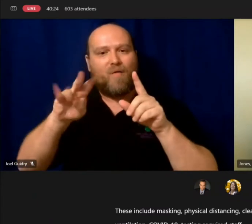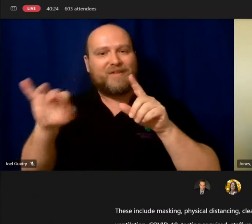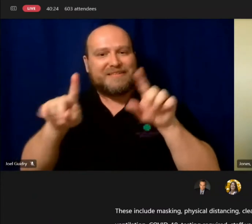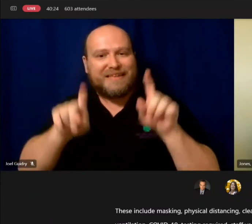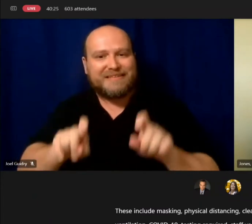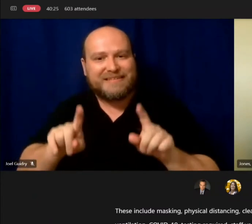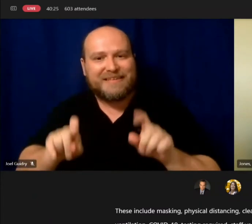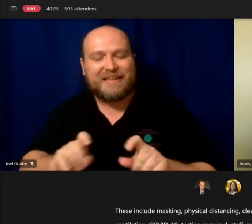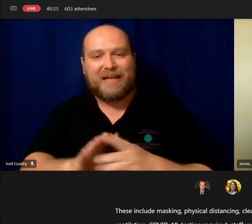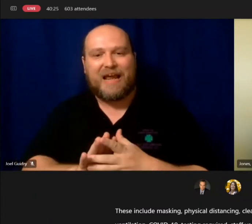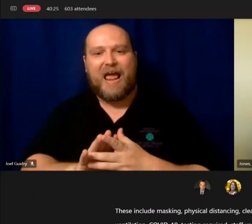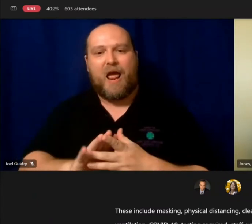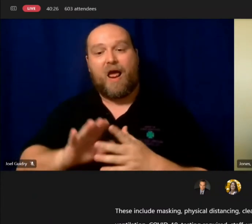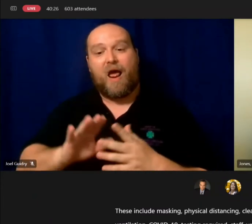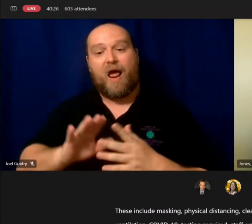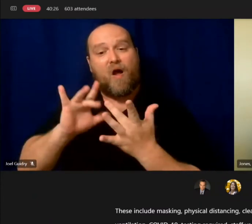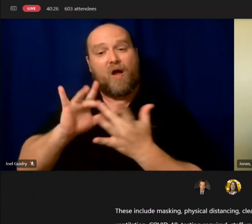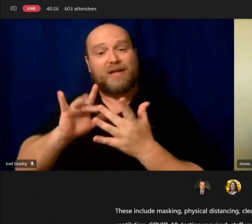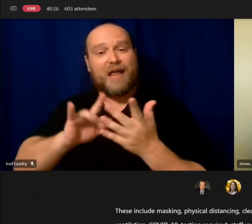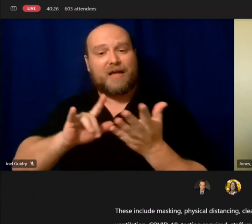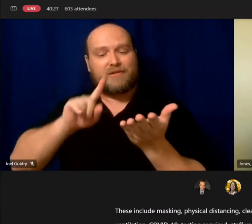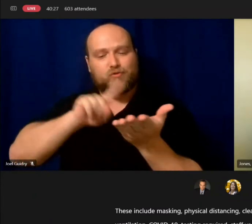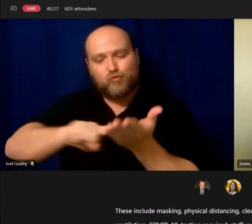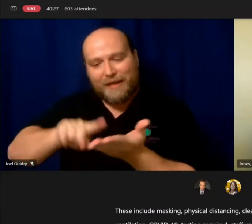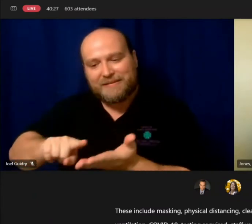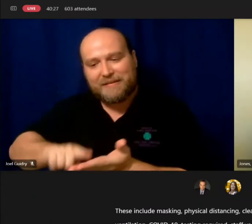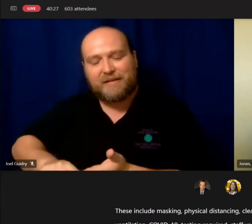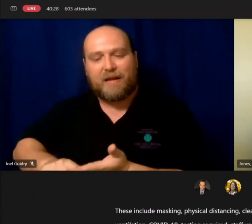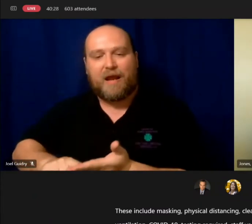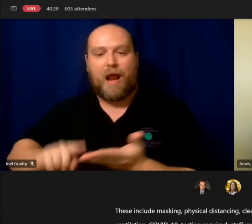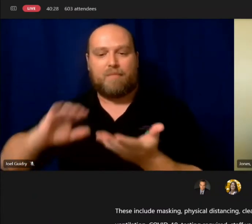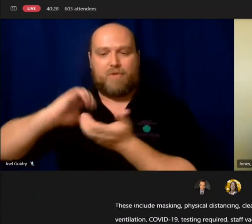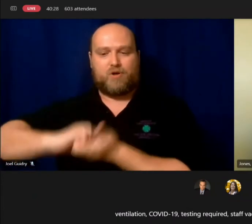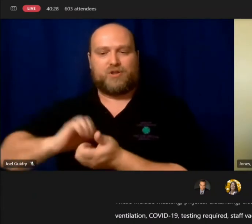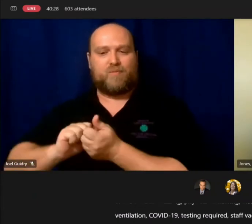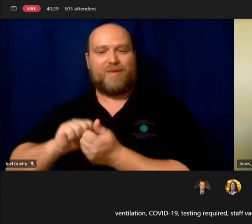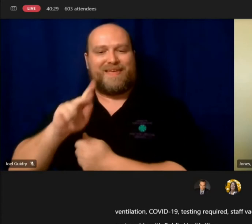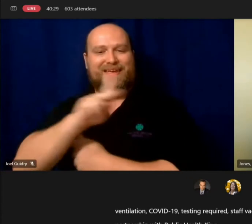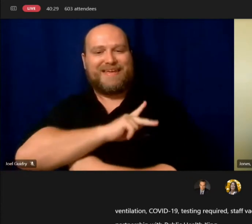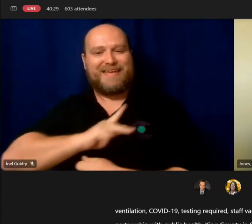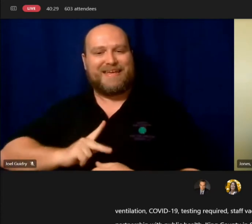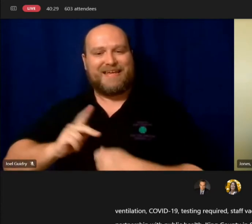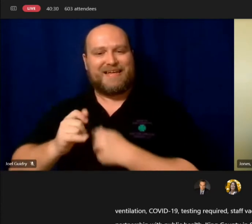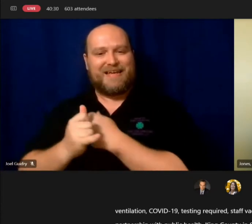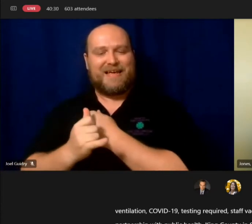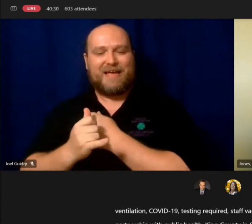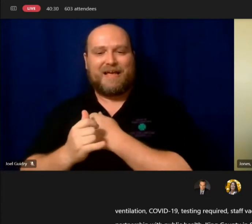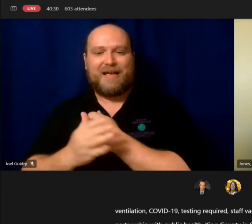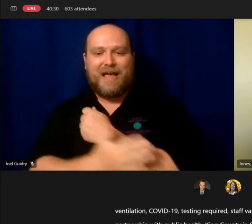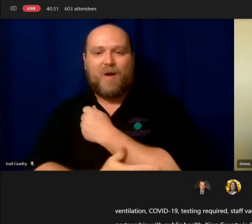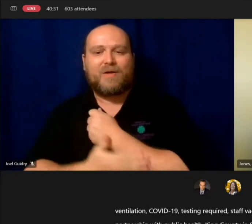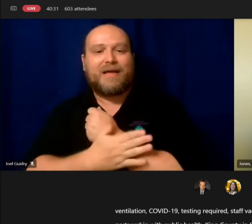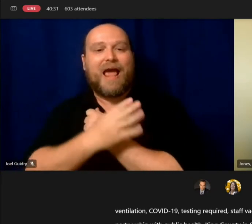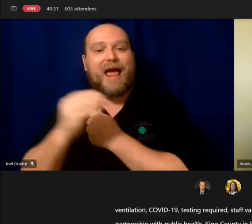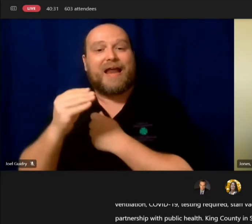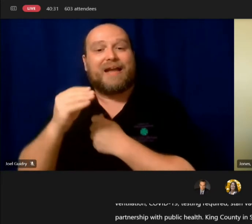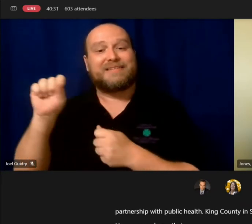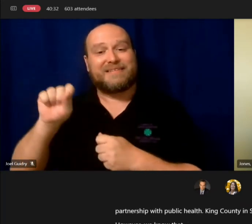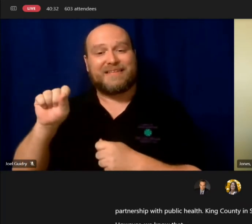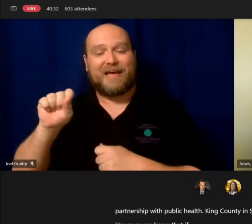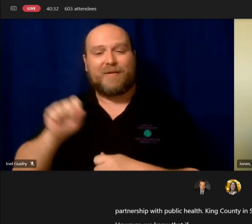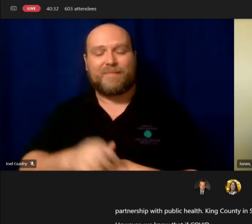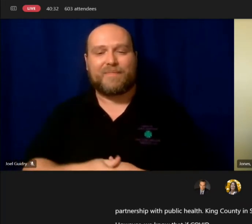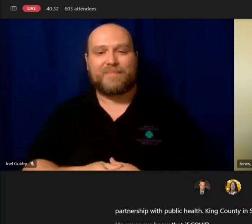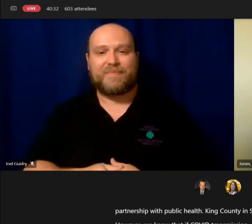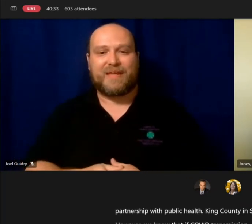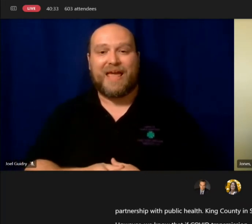in partnership with Public Health, King County, and Seattle. However, we know that if COVID transmission rates